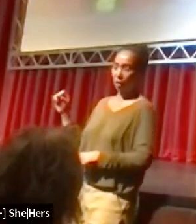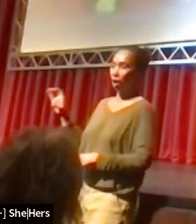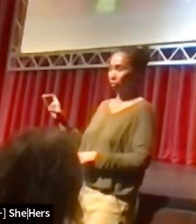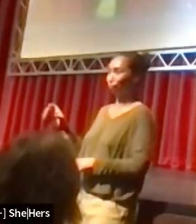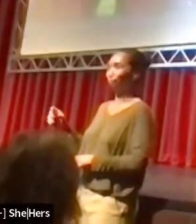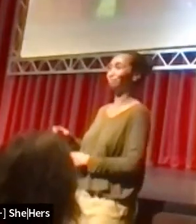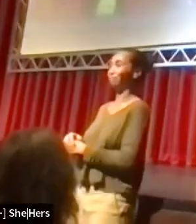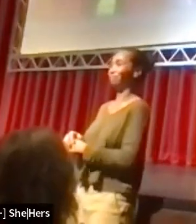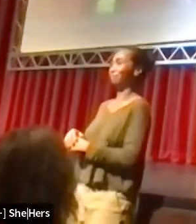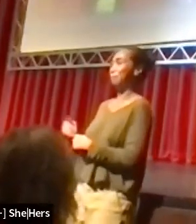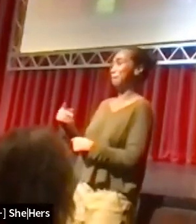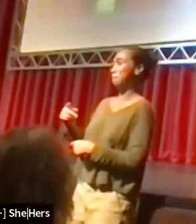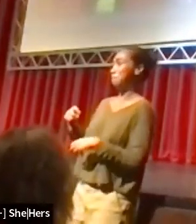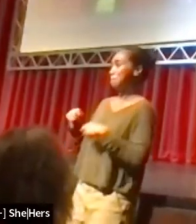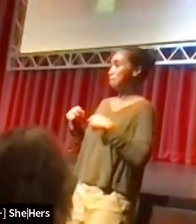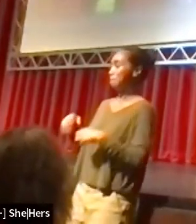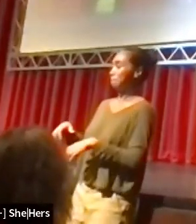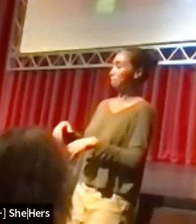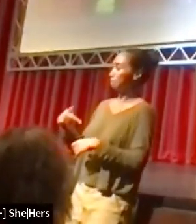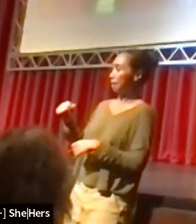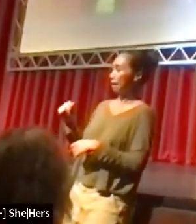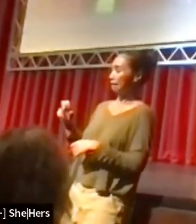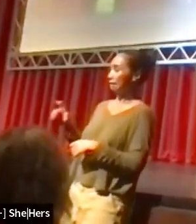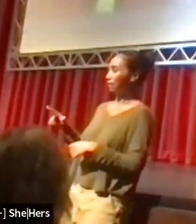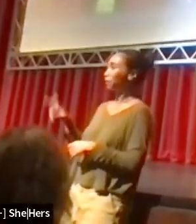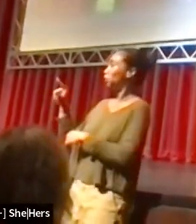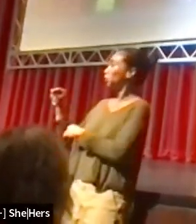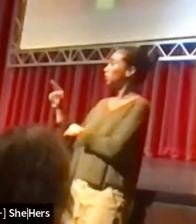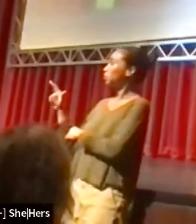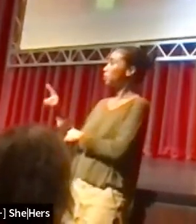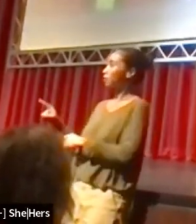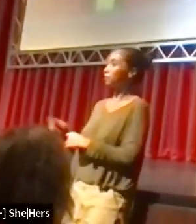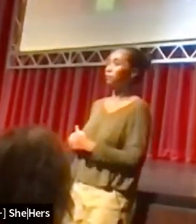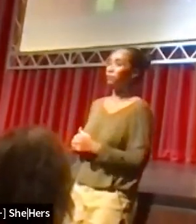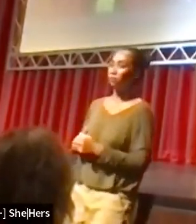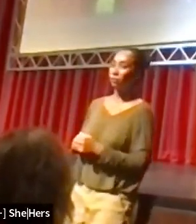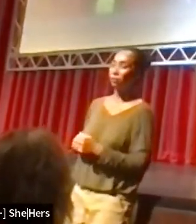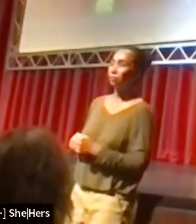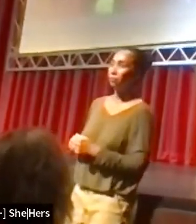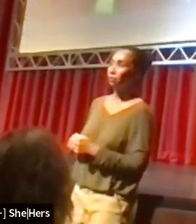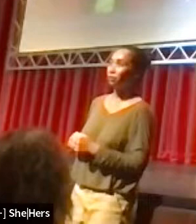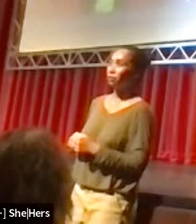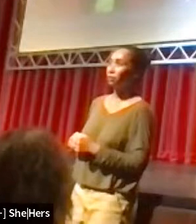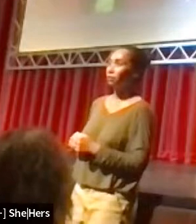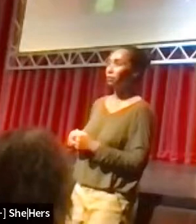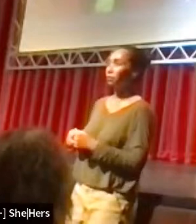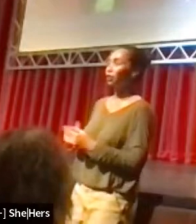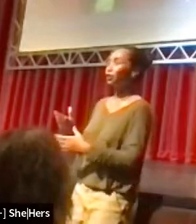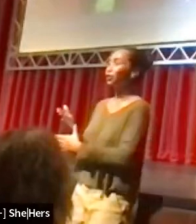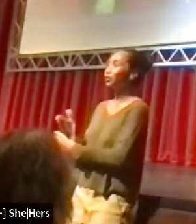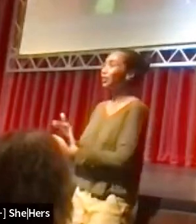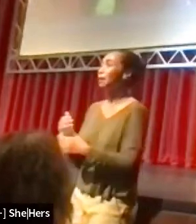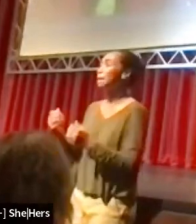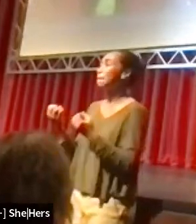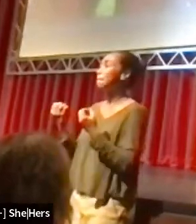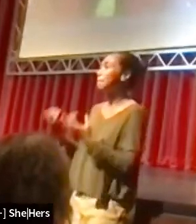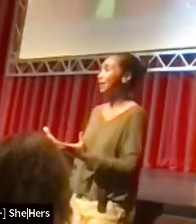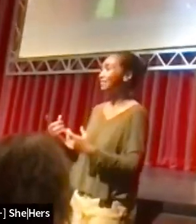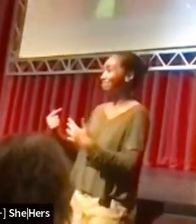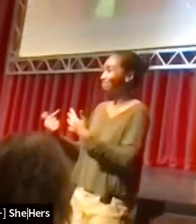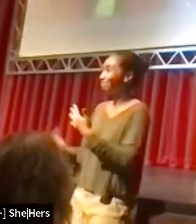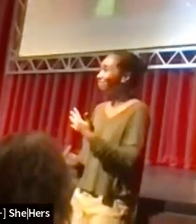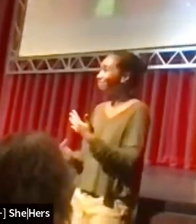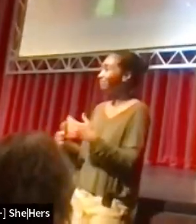2021. And sharing many of the elements